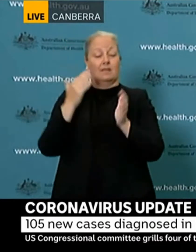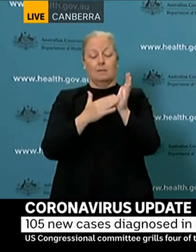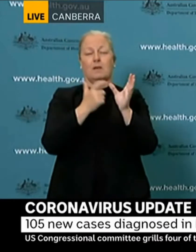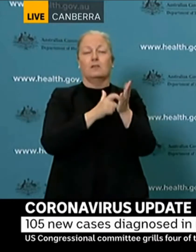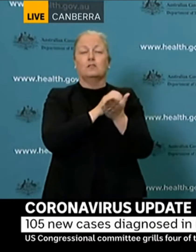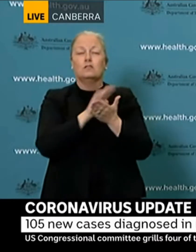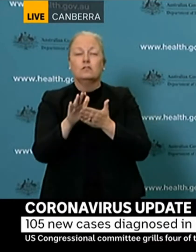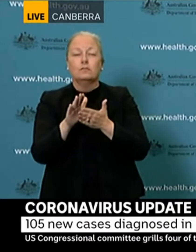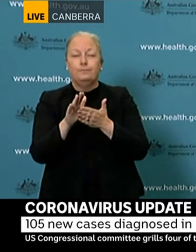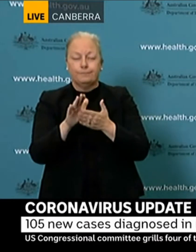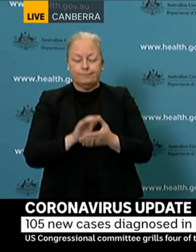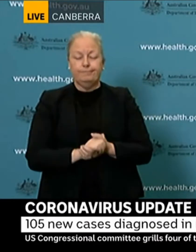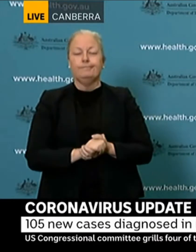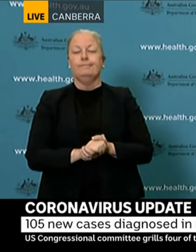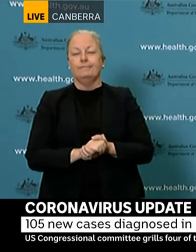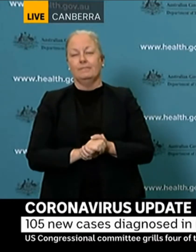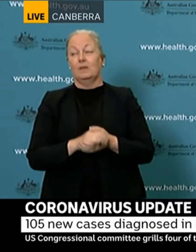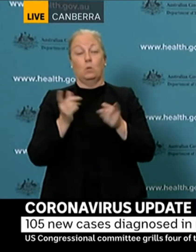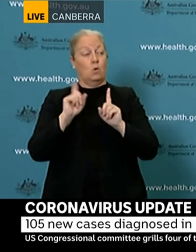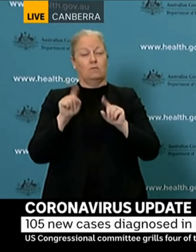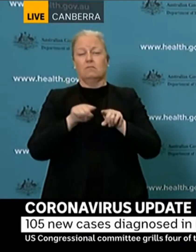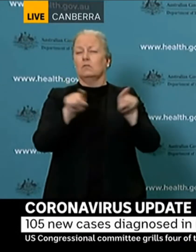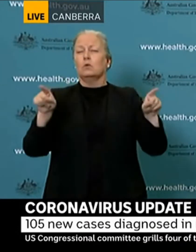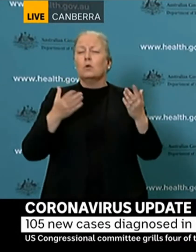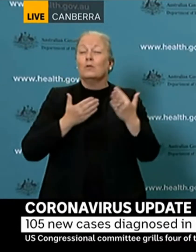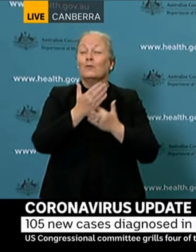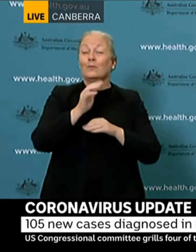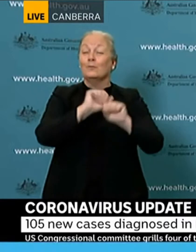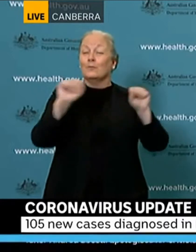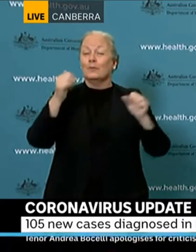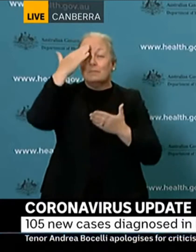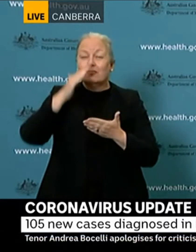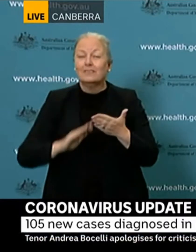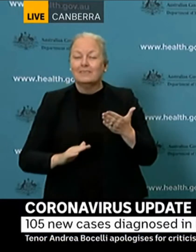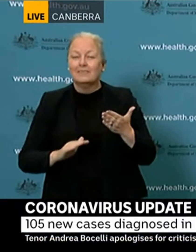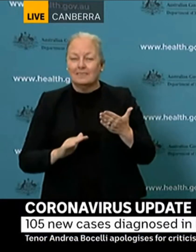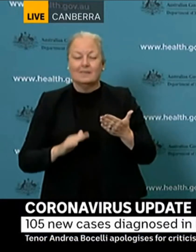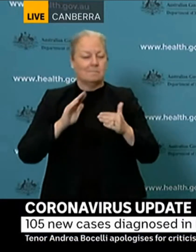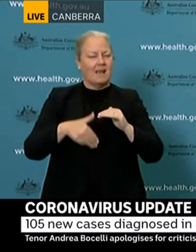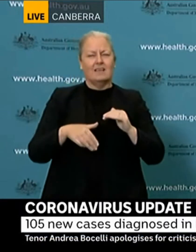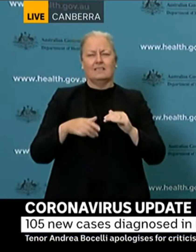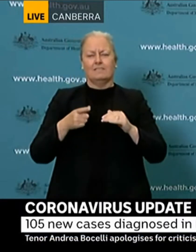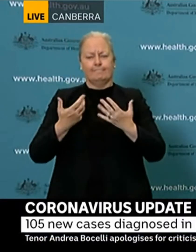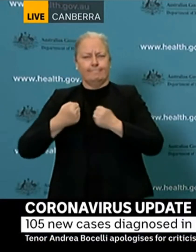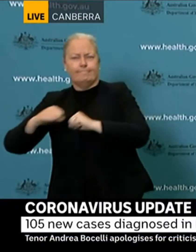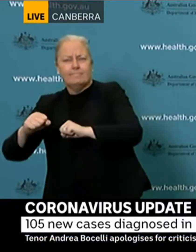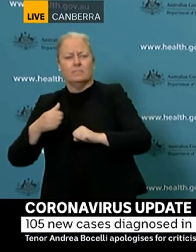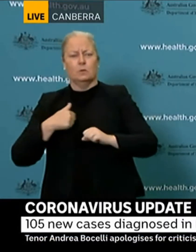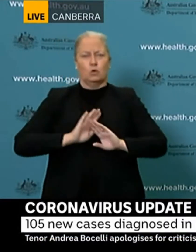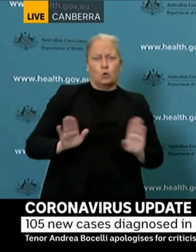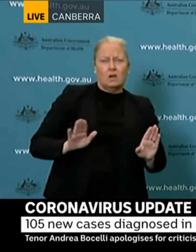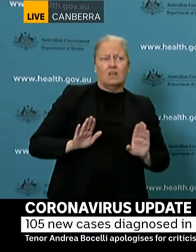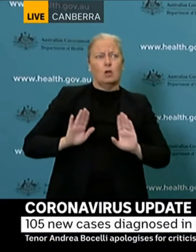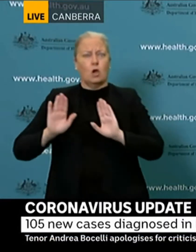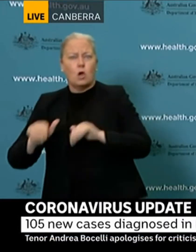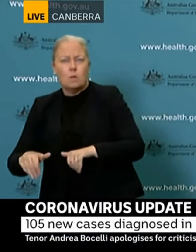and the sort of things that we all experienced at that time in terms of restrictions of our lives and, for